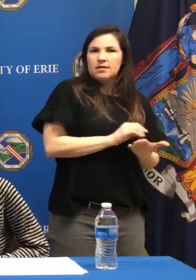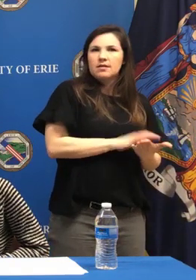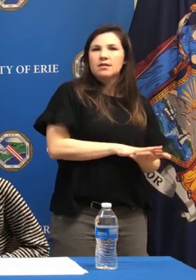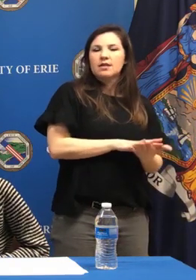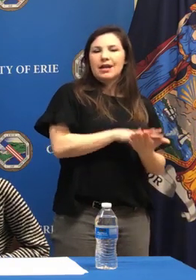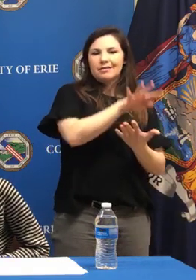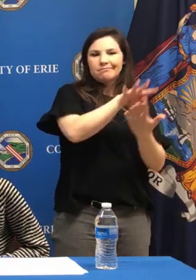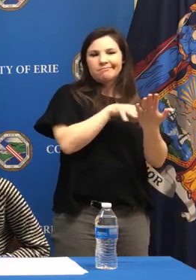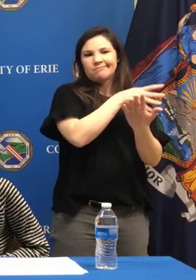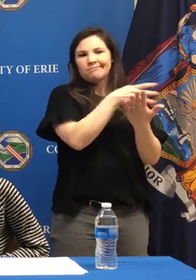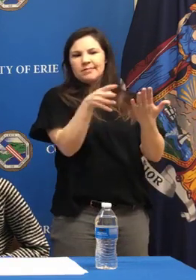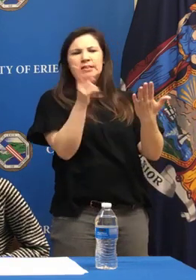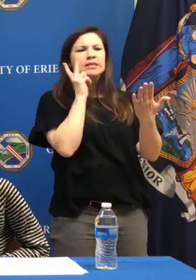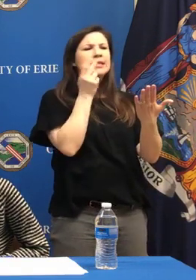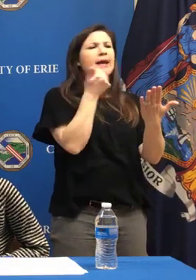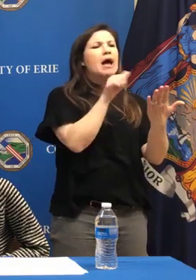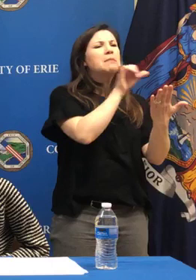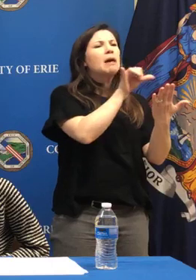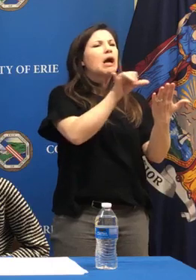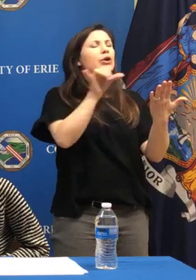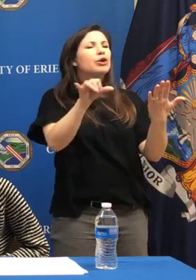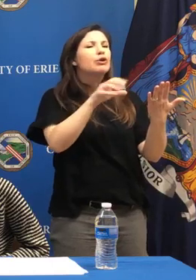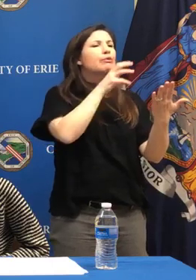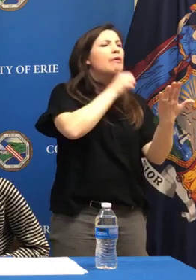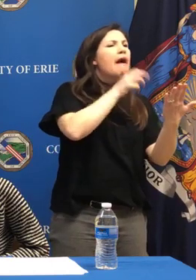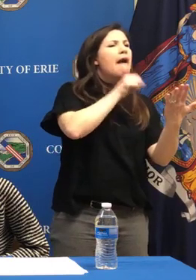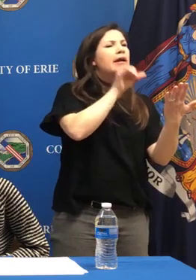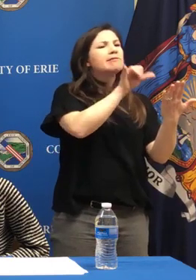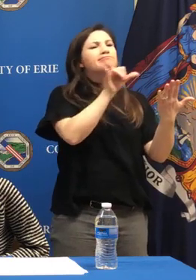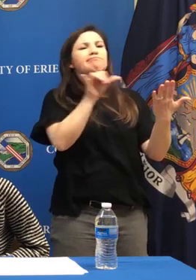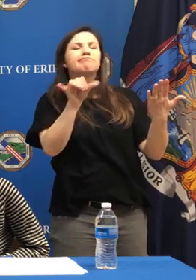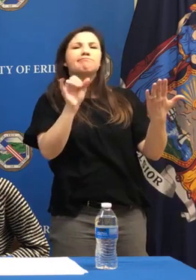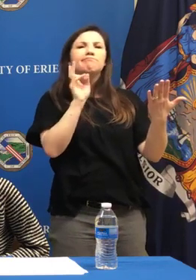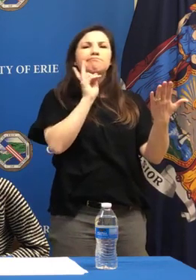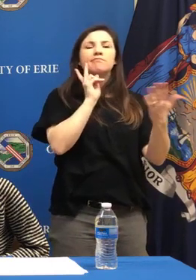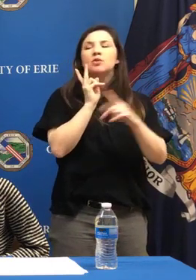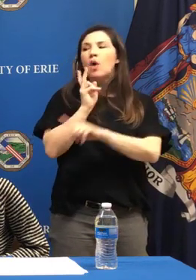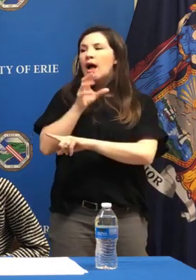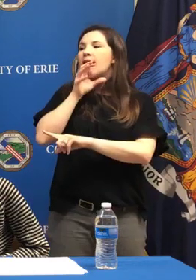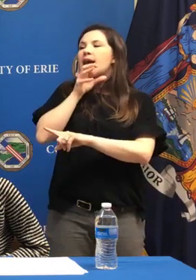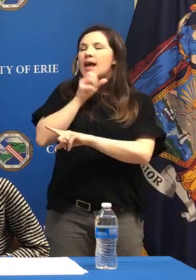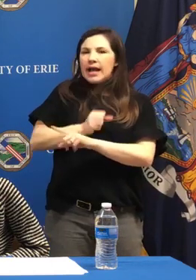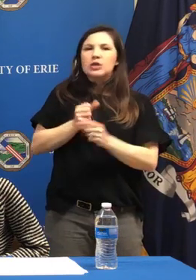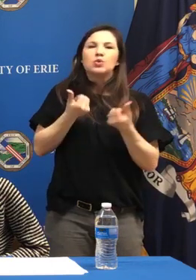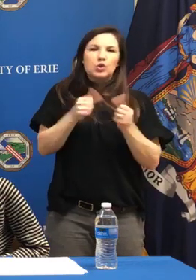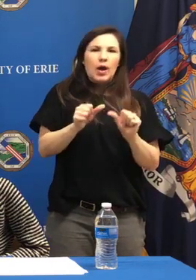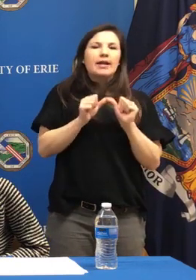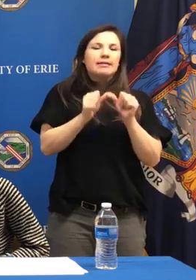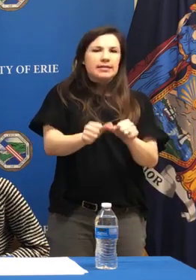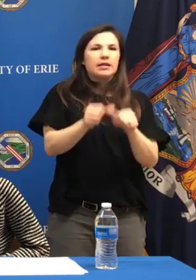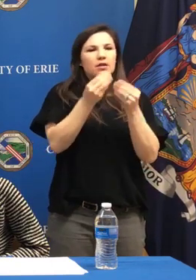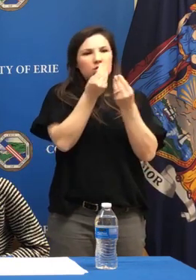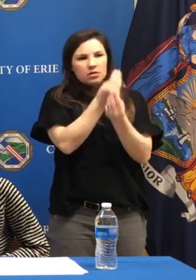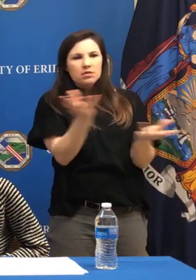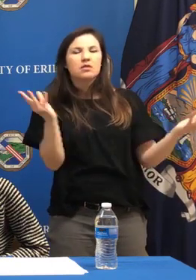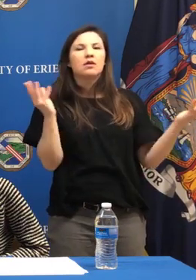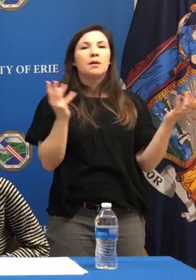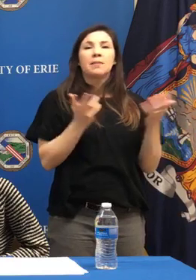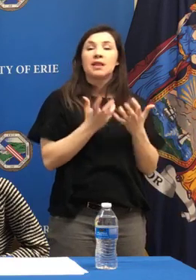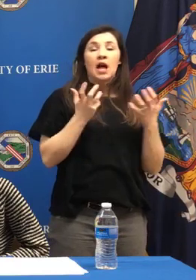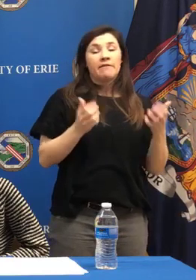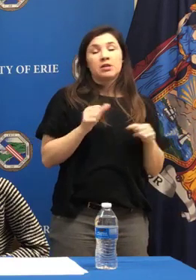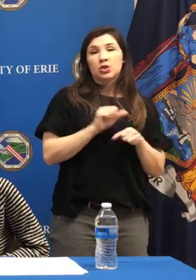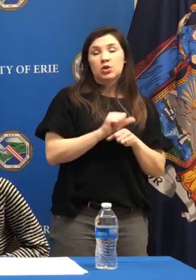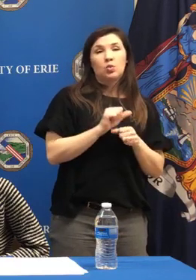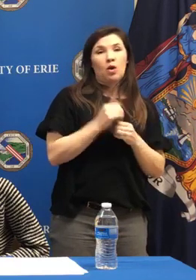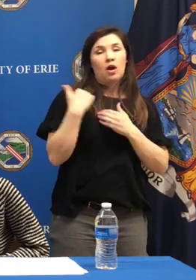and are interested to see if there are any patterns by age, for instance. Well, ages, we're going to try to continue to do that. A lot of this has just been the workload